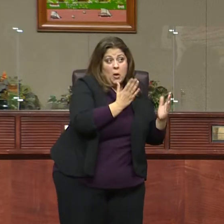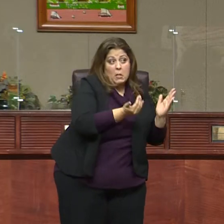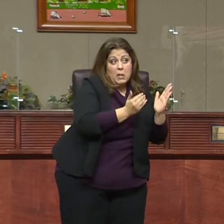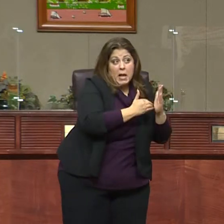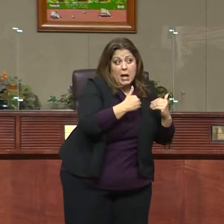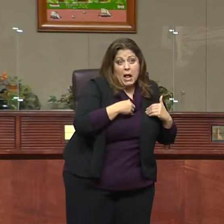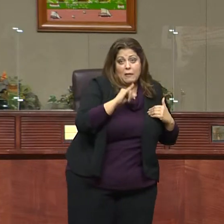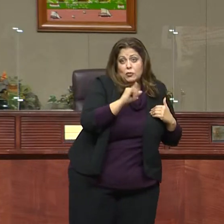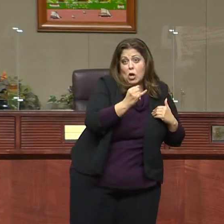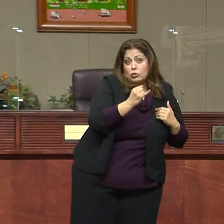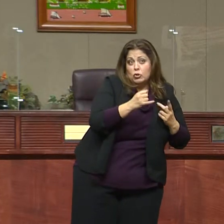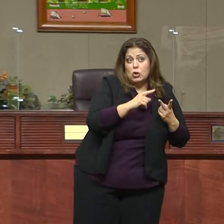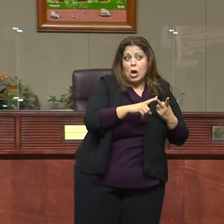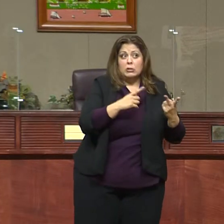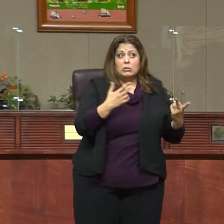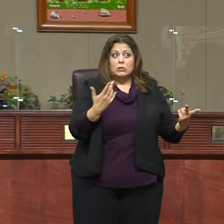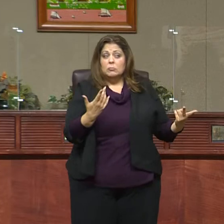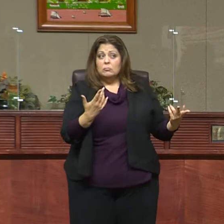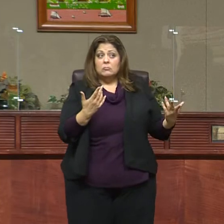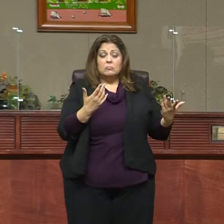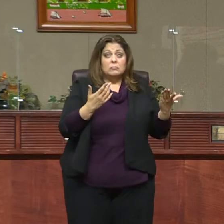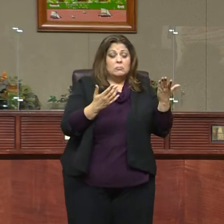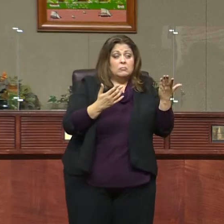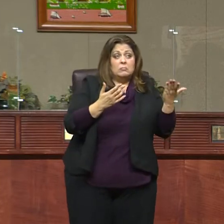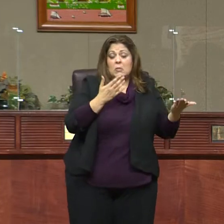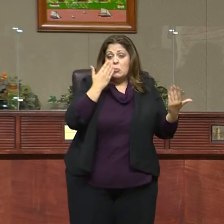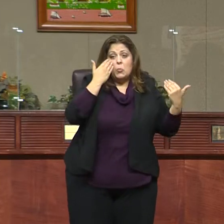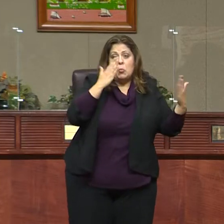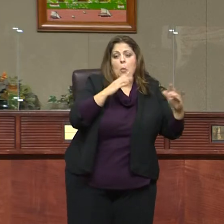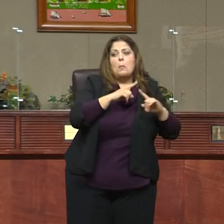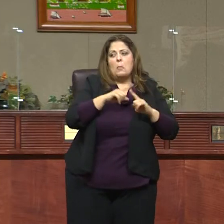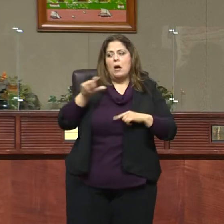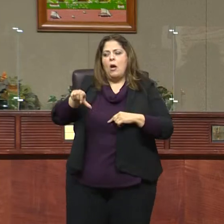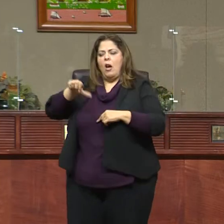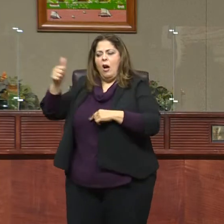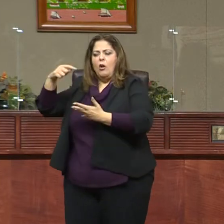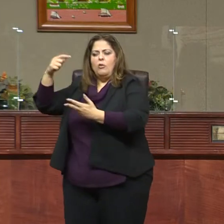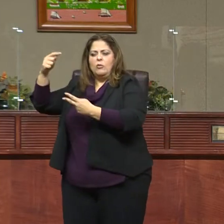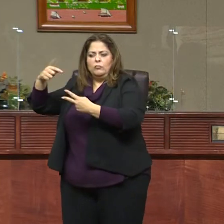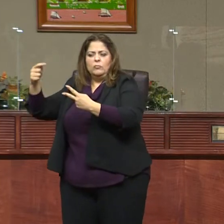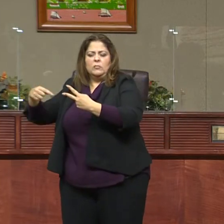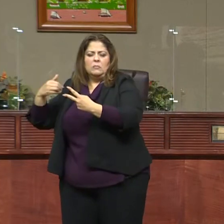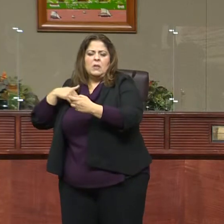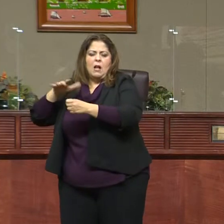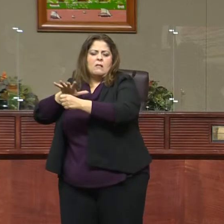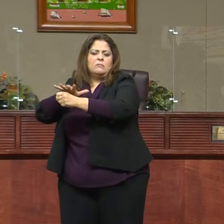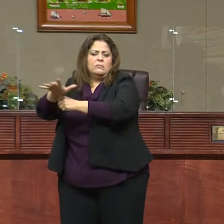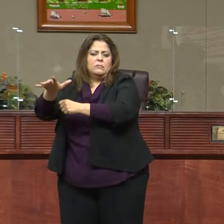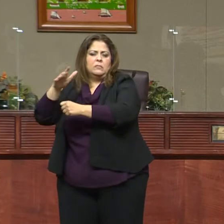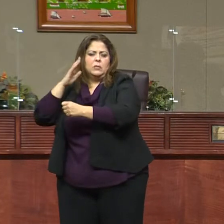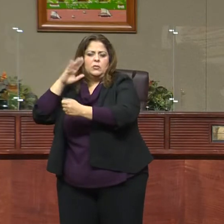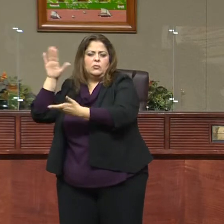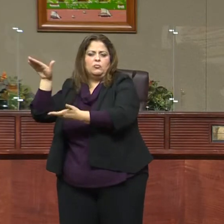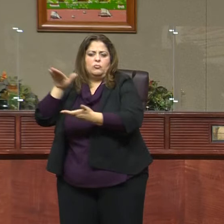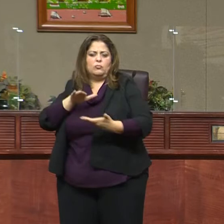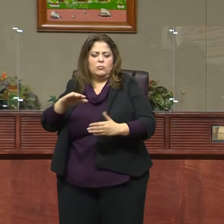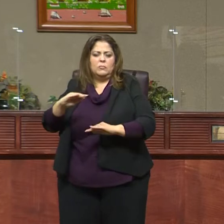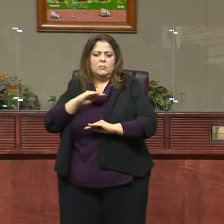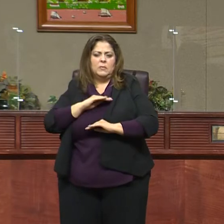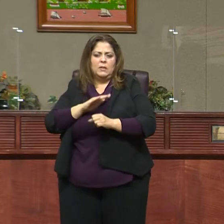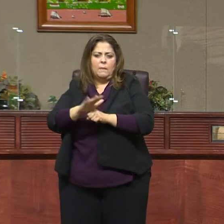but the federal government is saying they have ample supply to meet the demand.